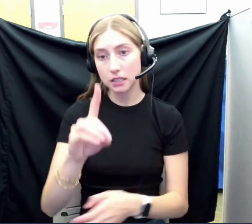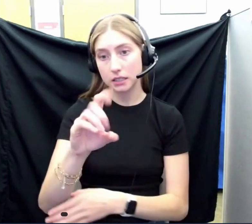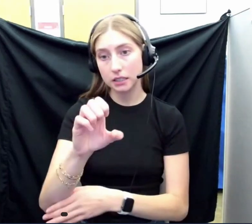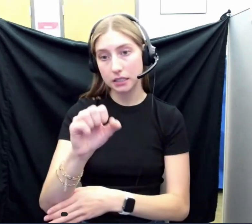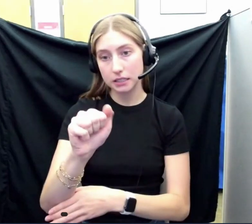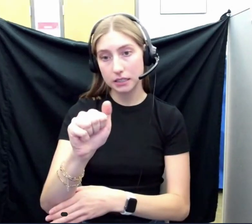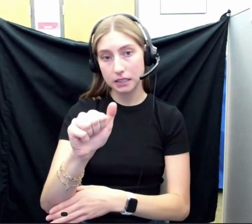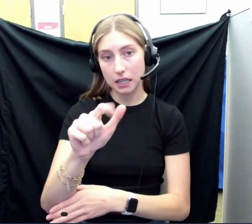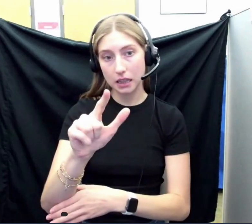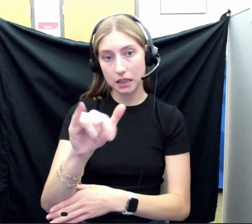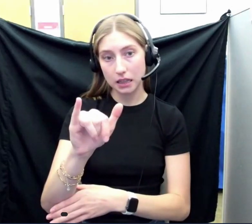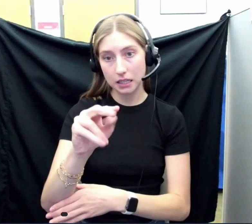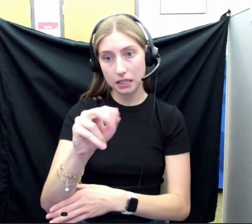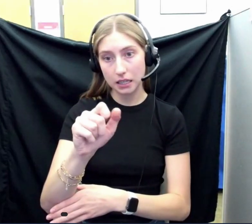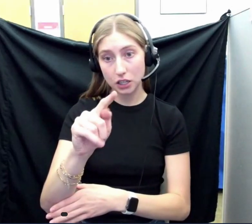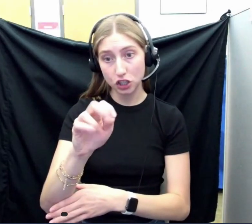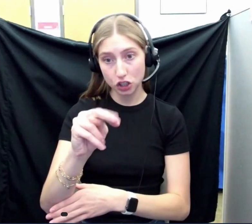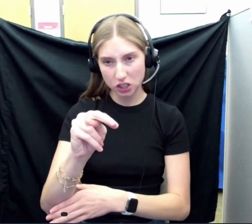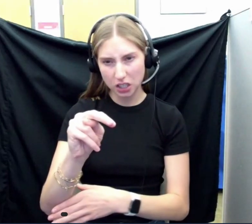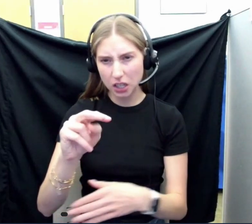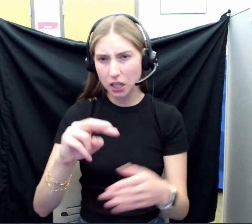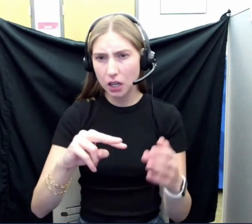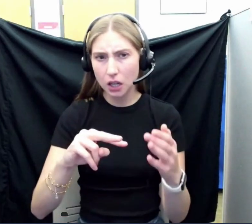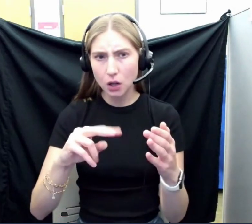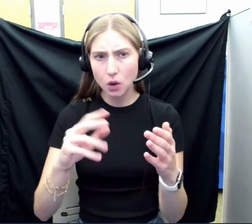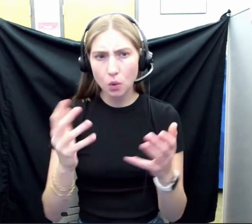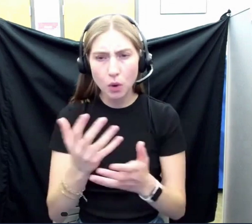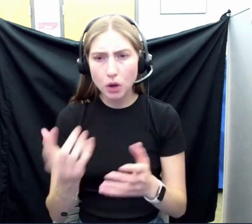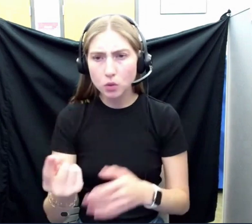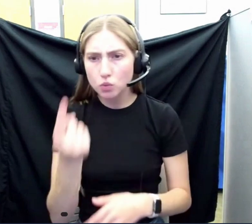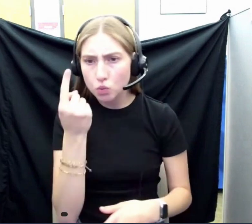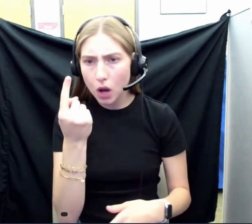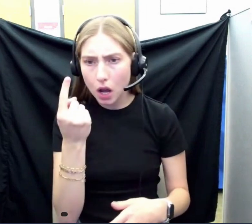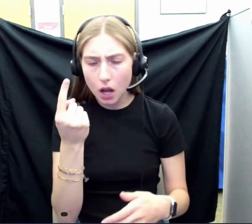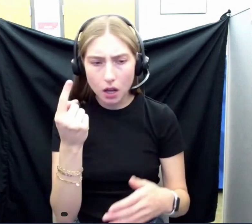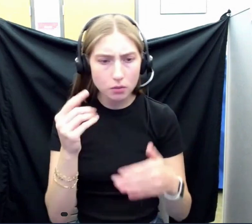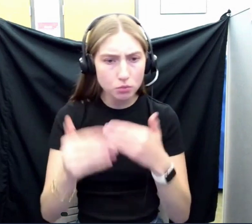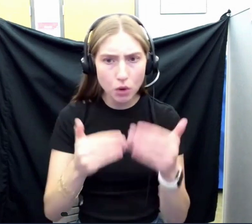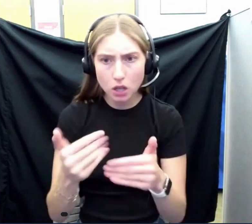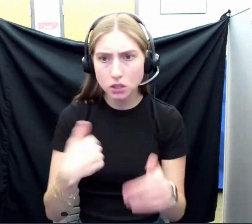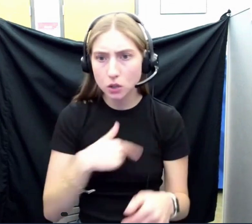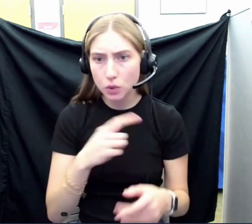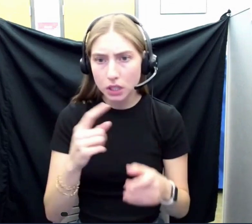far as evaporation goes? Somebody remember? Danny?